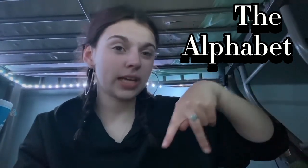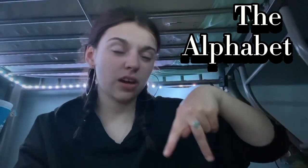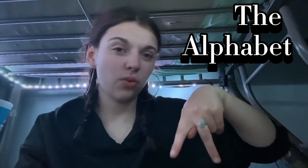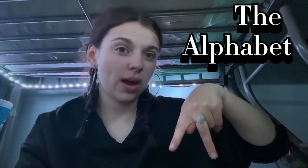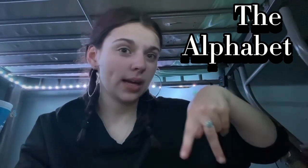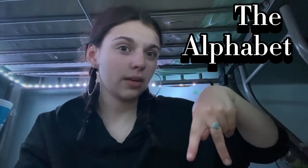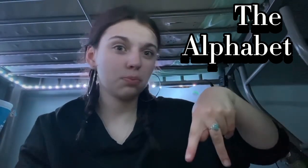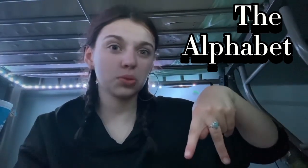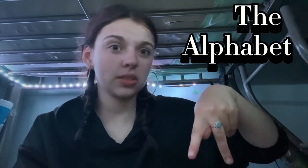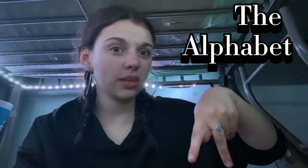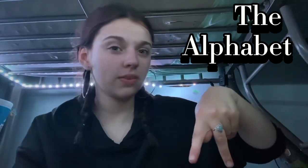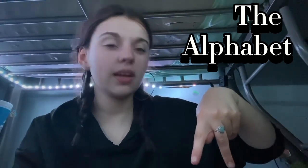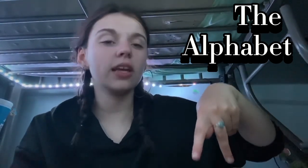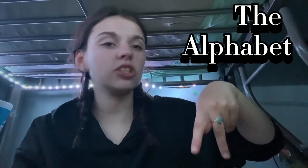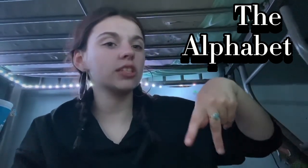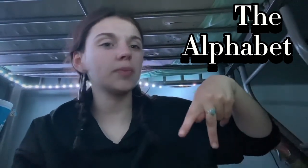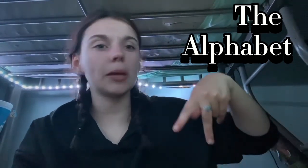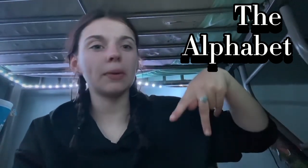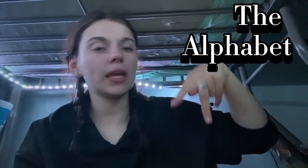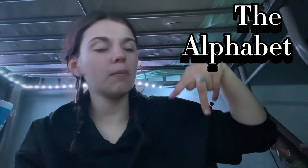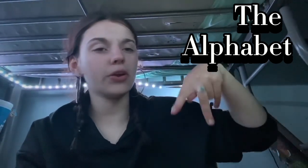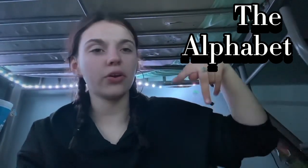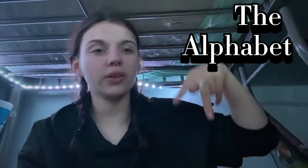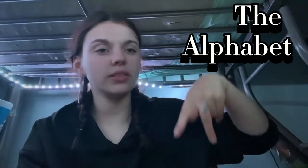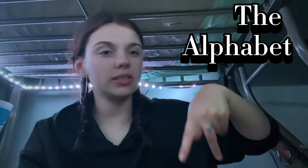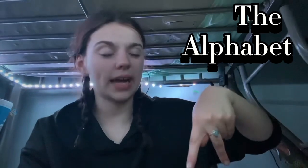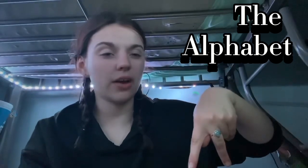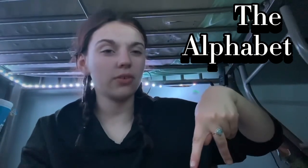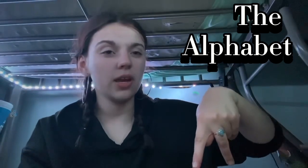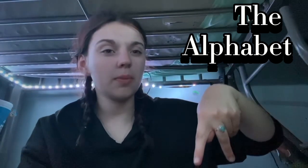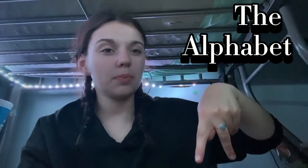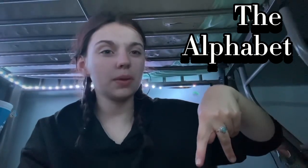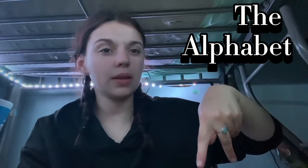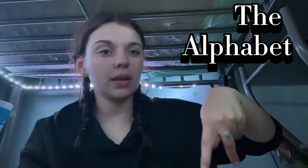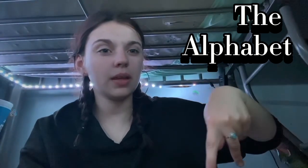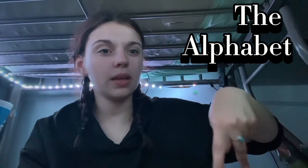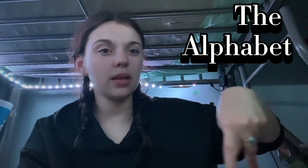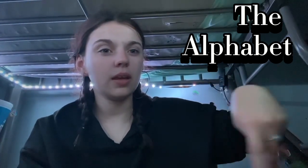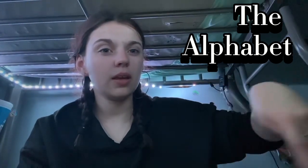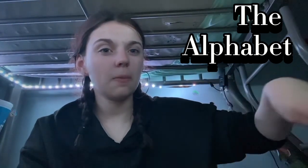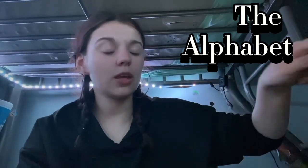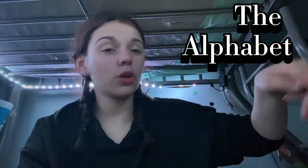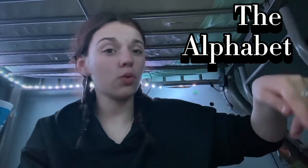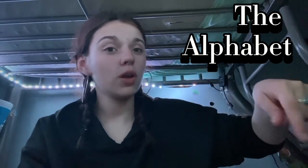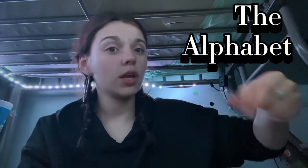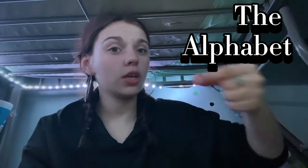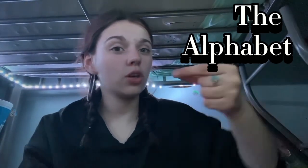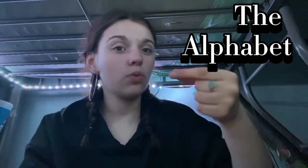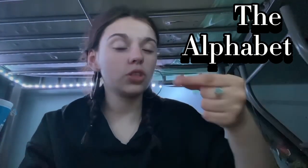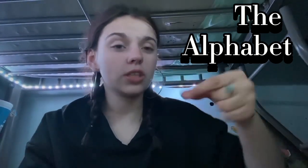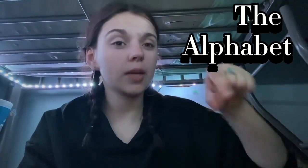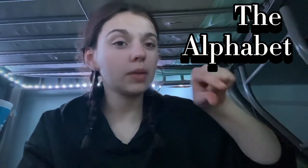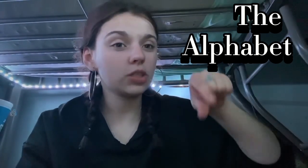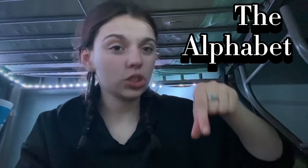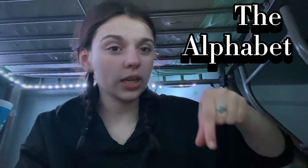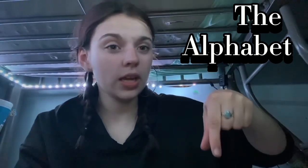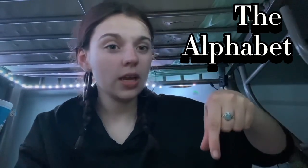how I perceive it. It's just going to be a P, but you're going down. P, Q, Q, which is going to be G,